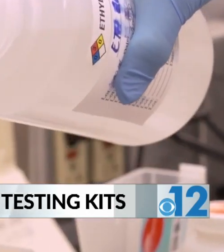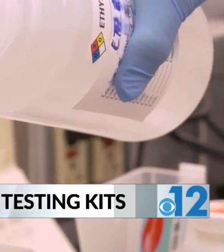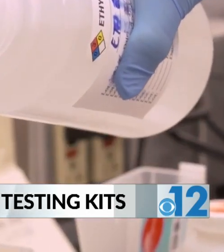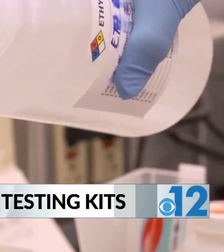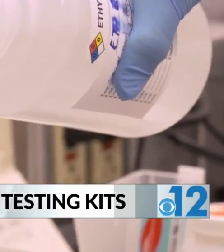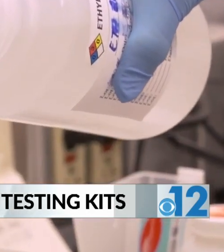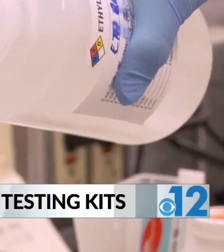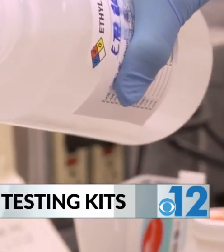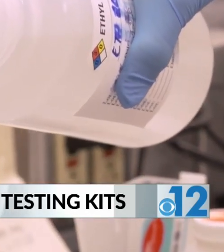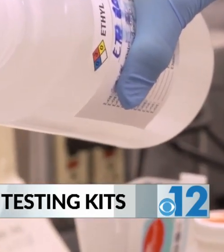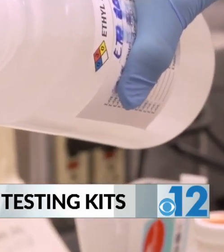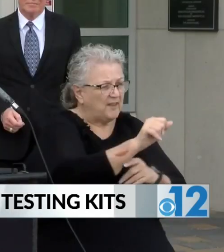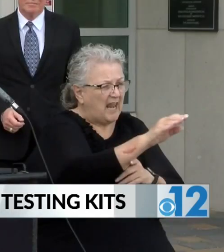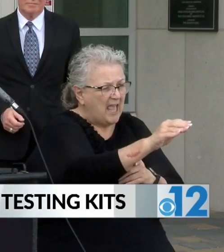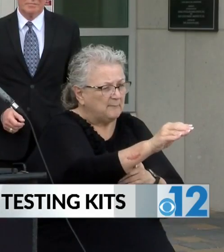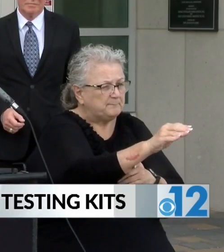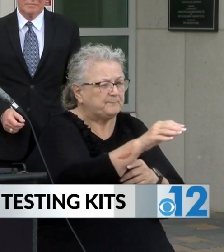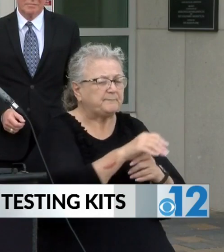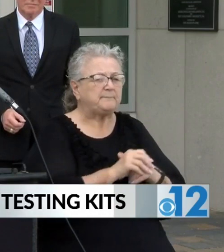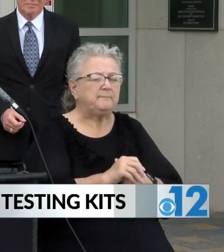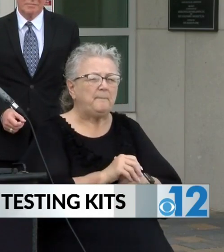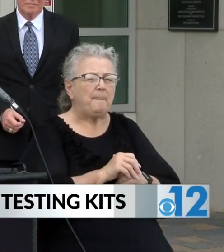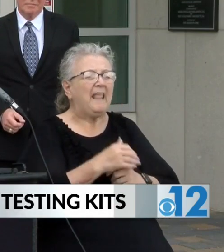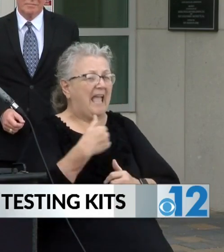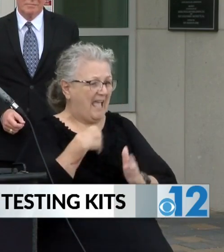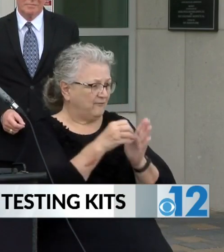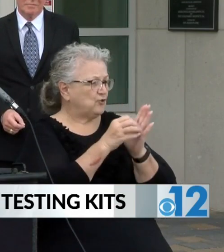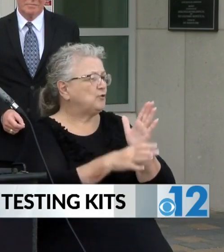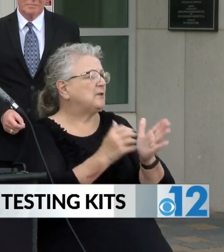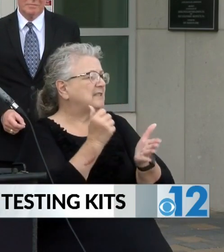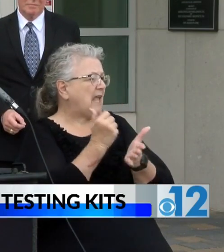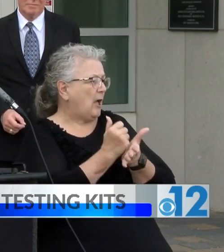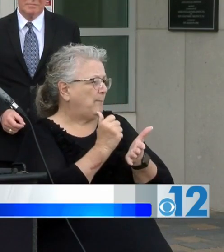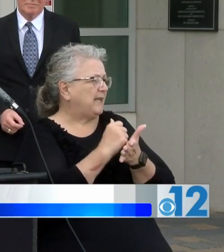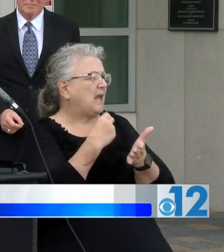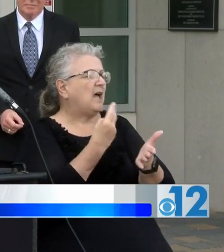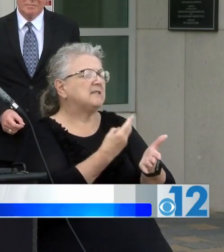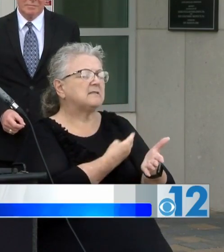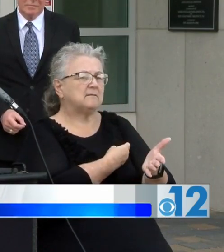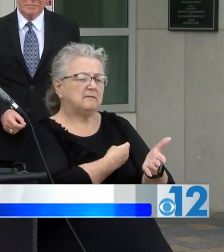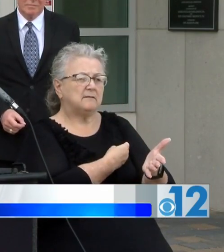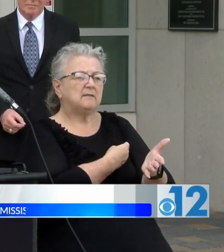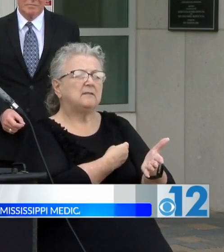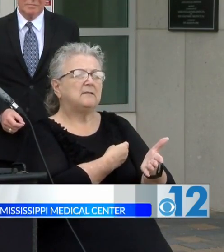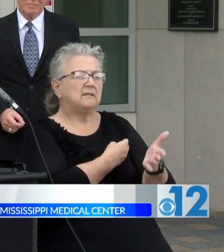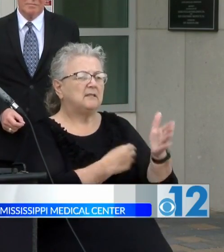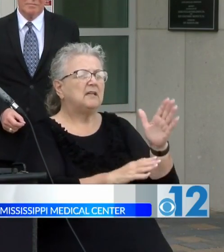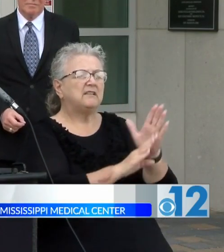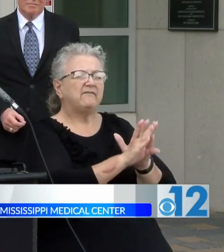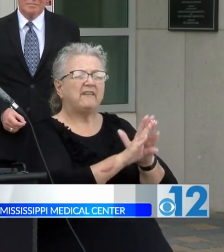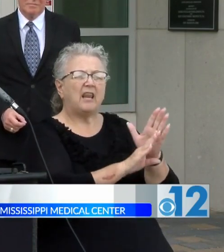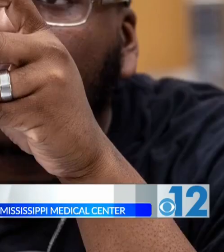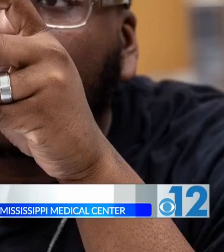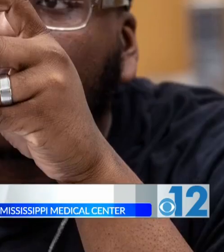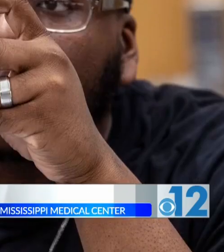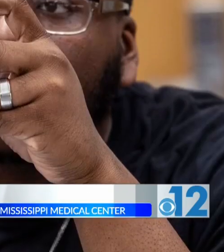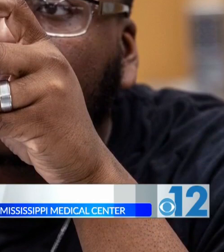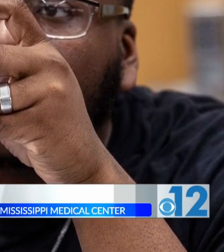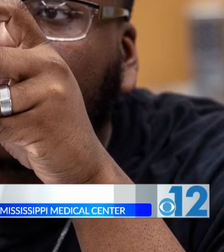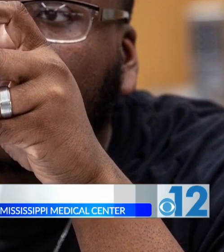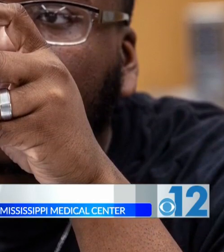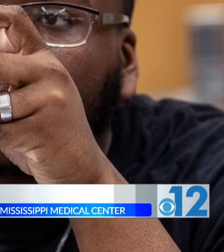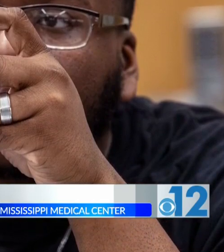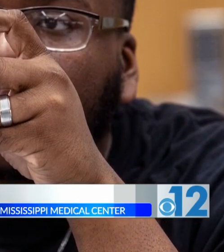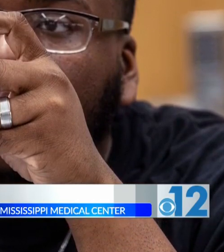FOLLOWING CDC PROTOCOL. PATIENT WE ACTUALLY HAVE STUDENTS WORKING, HELPING US TO DEVELOP THE SWABS